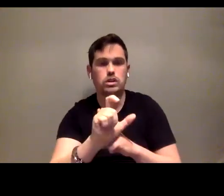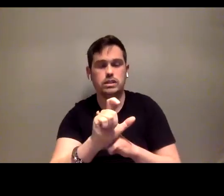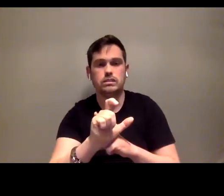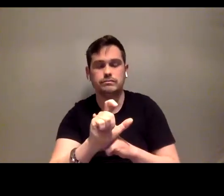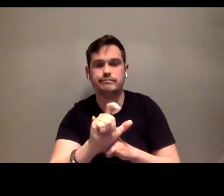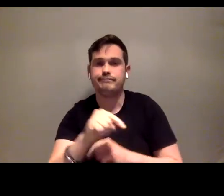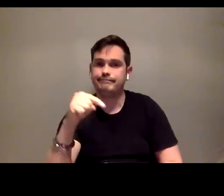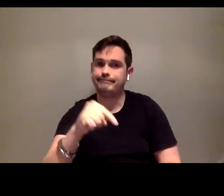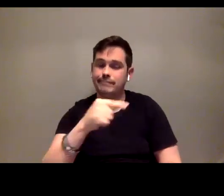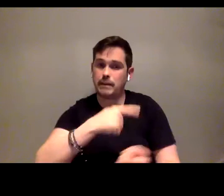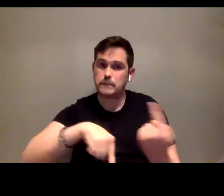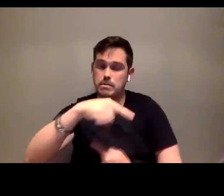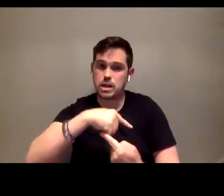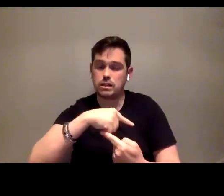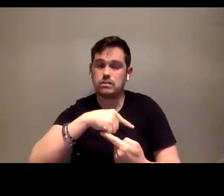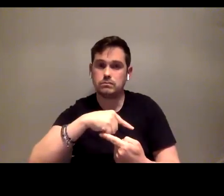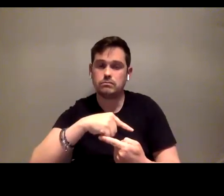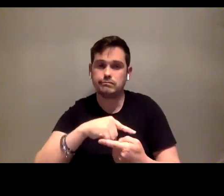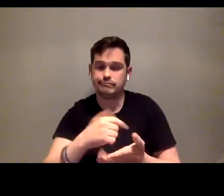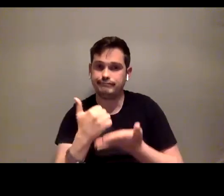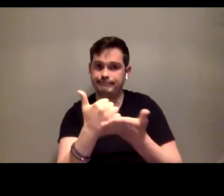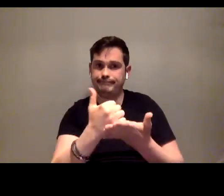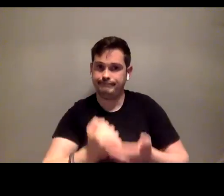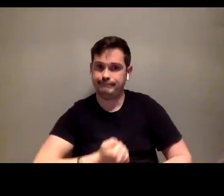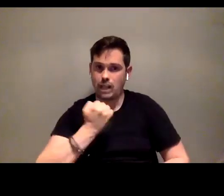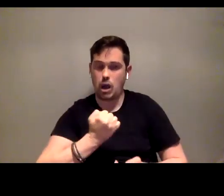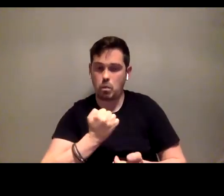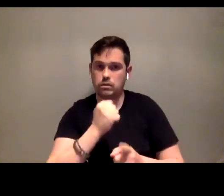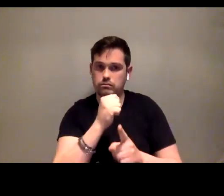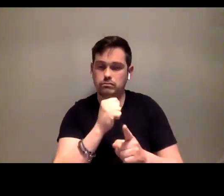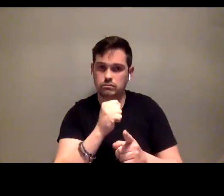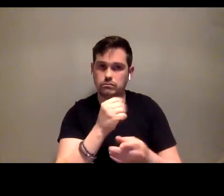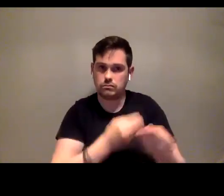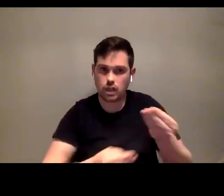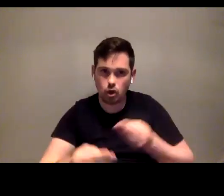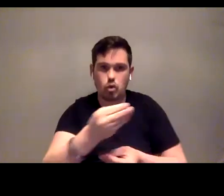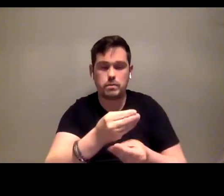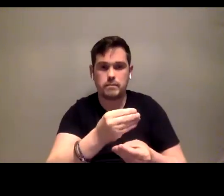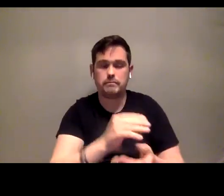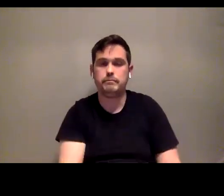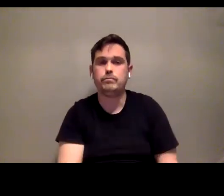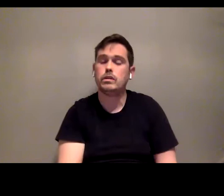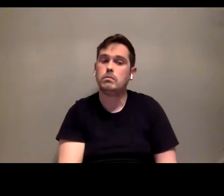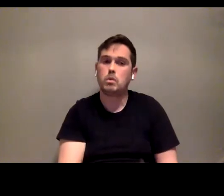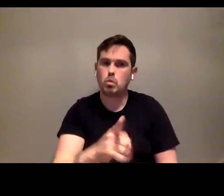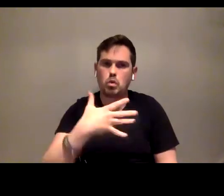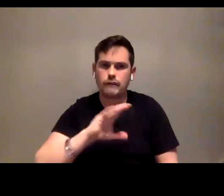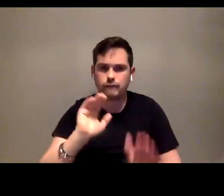to business as usual, and putting workers and communities at the heart of decisions about how our economy will look in years to come.